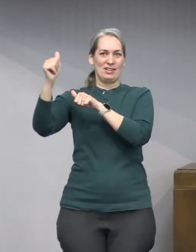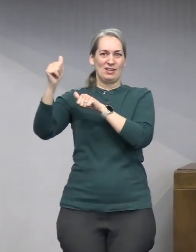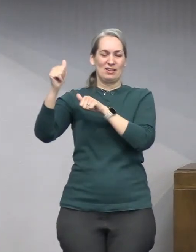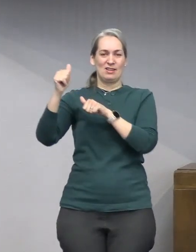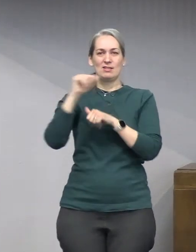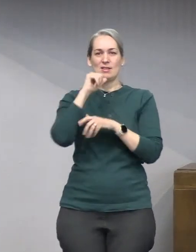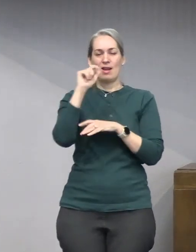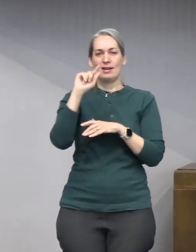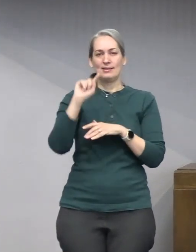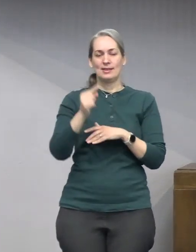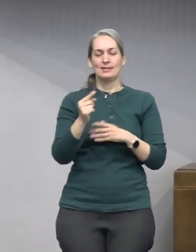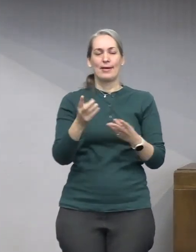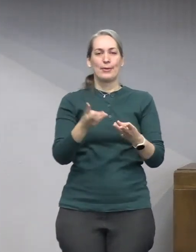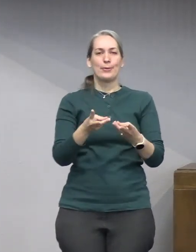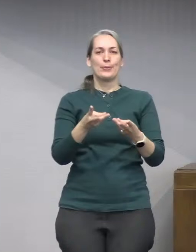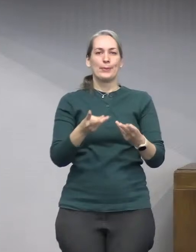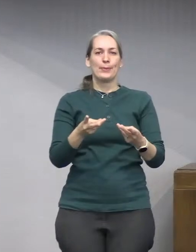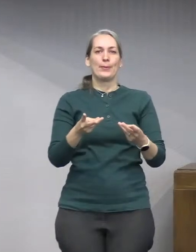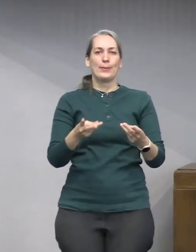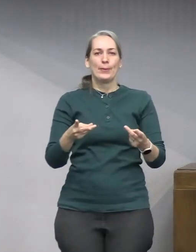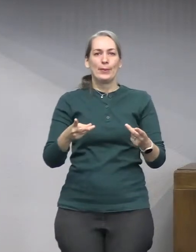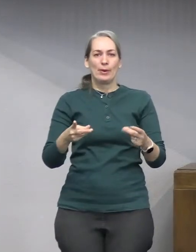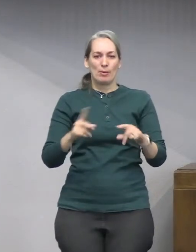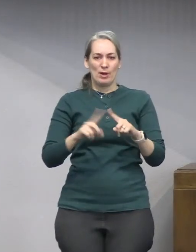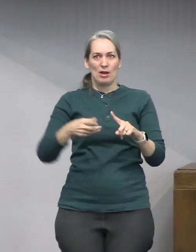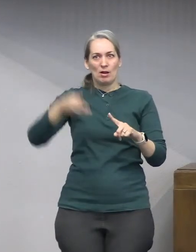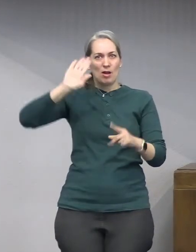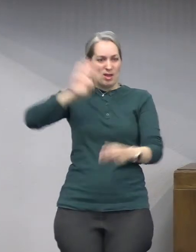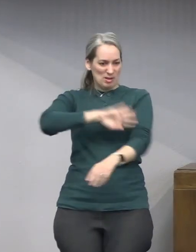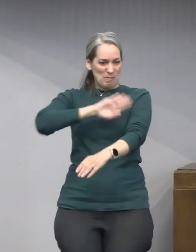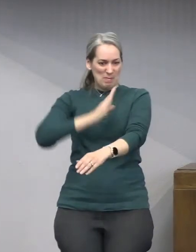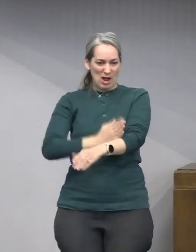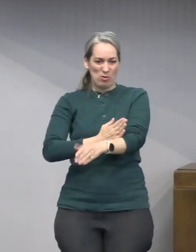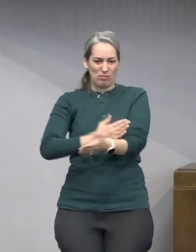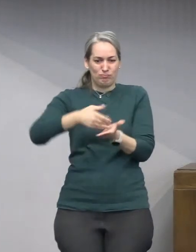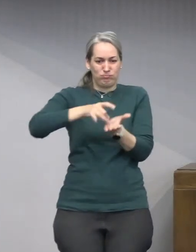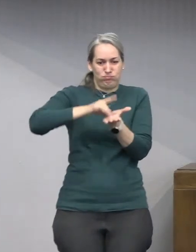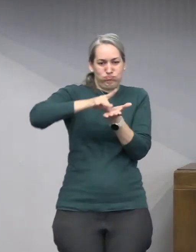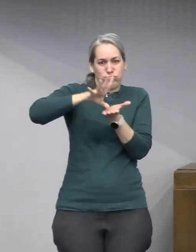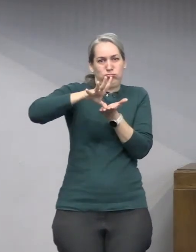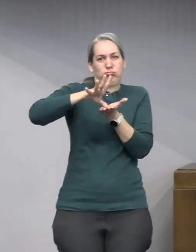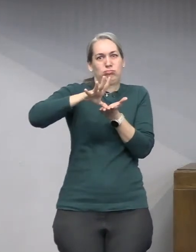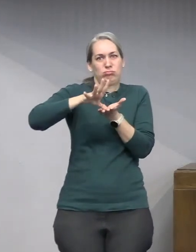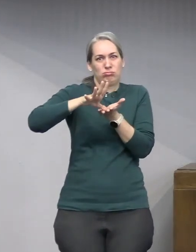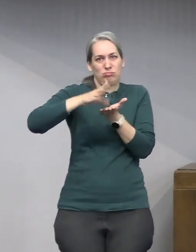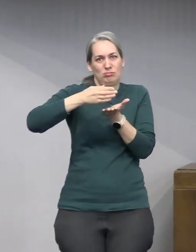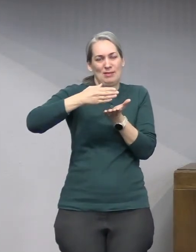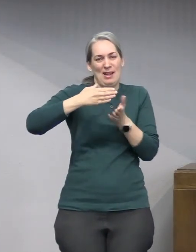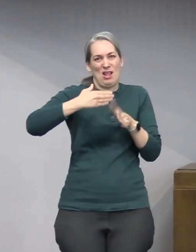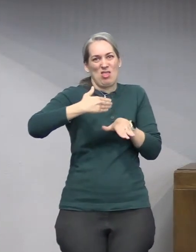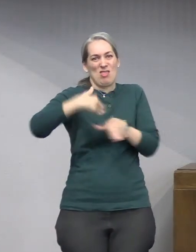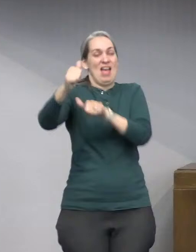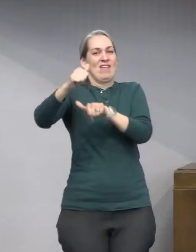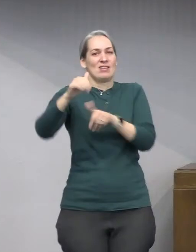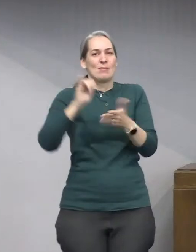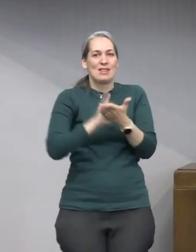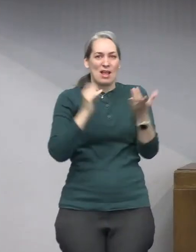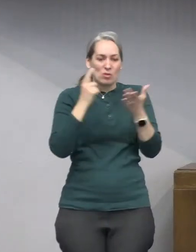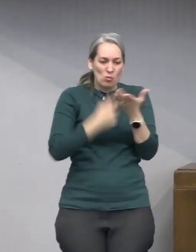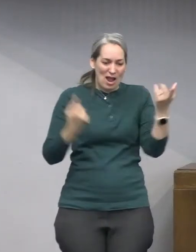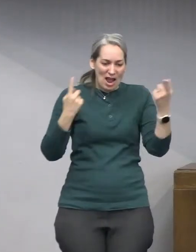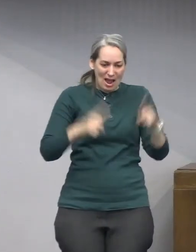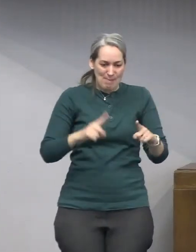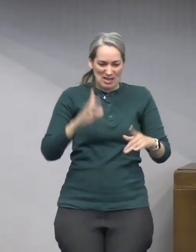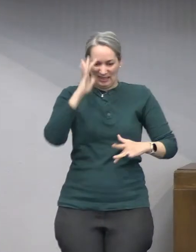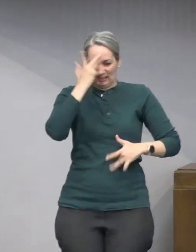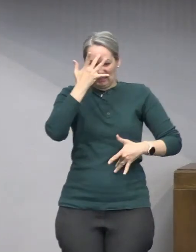away, it's that power drove it away. And that's what we have here. The